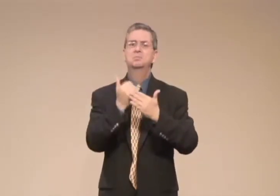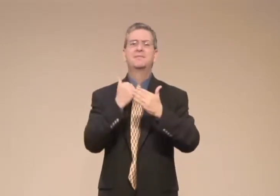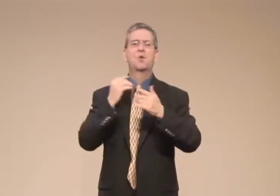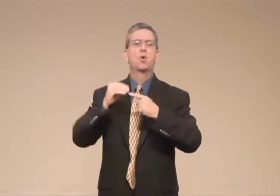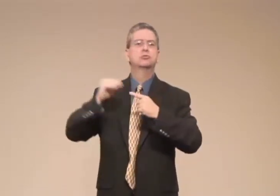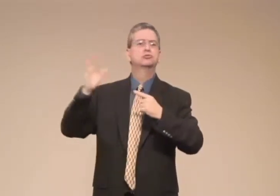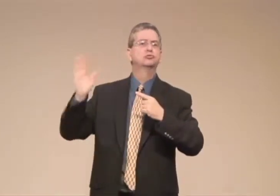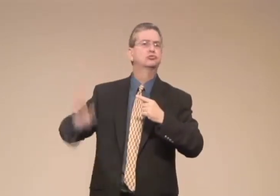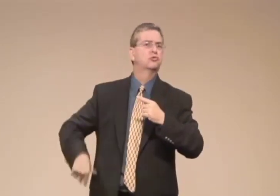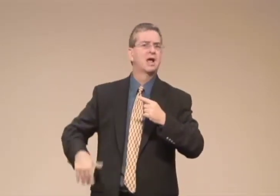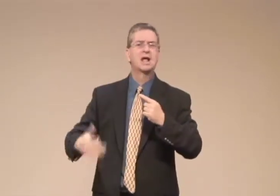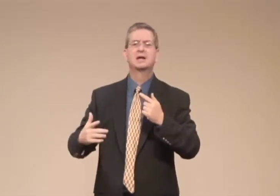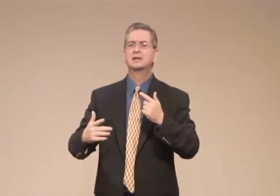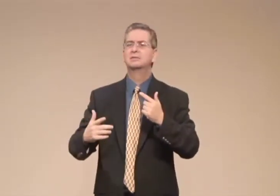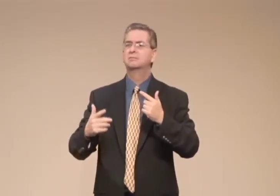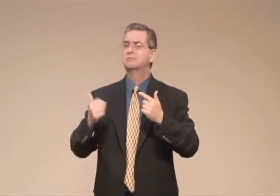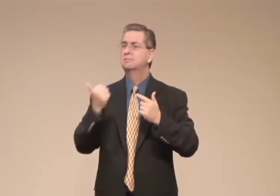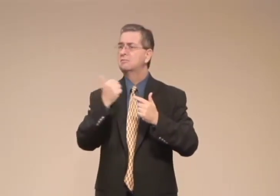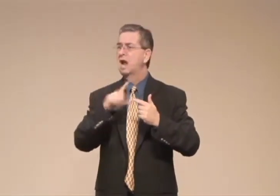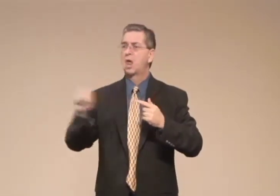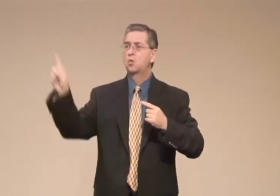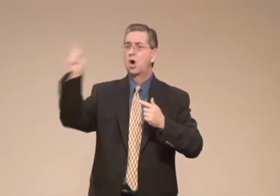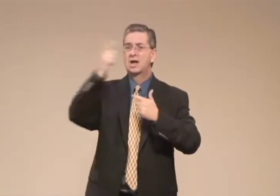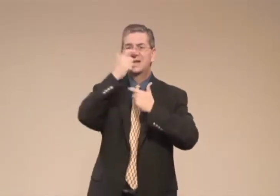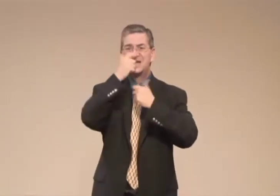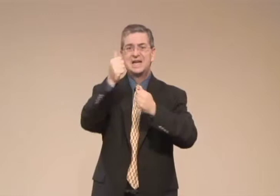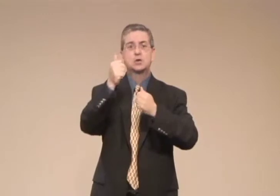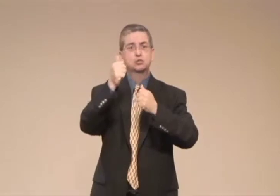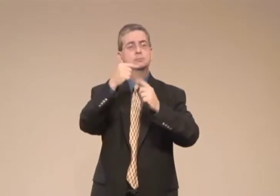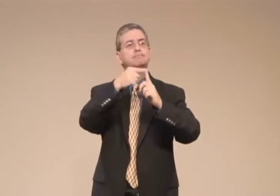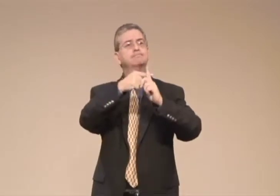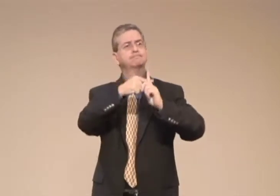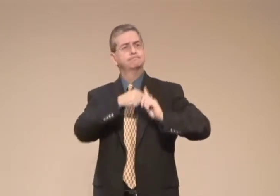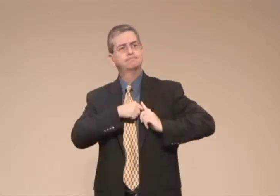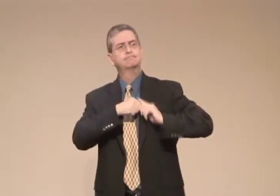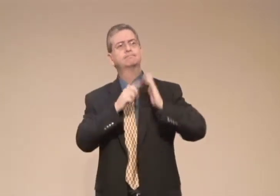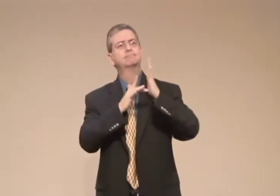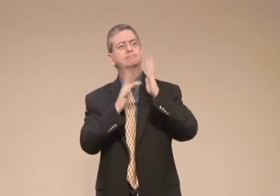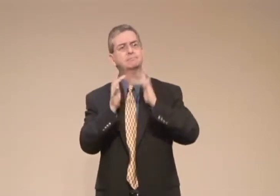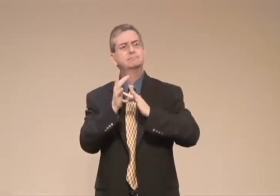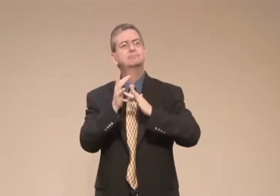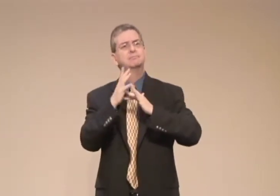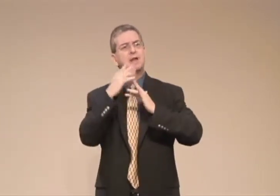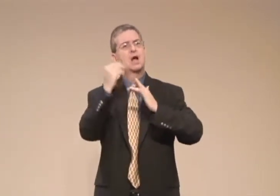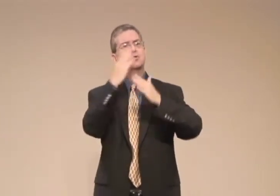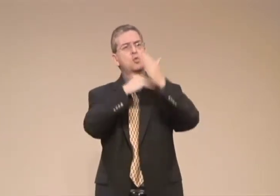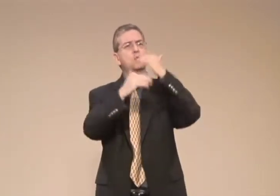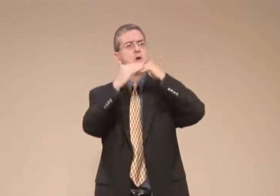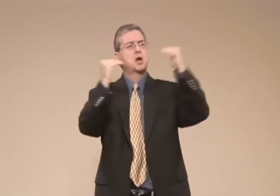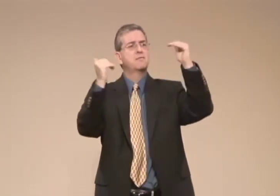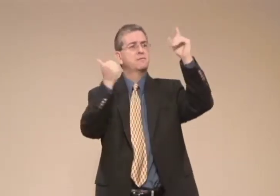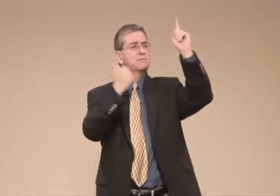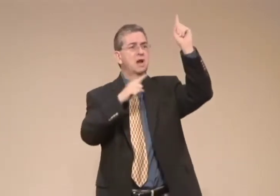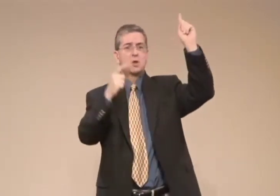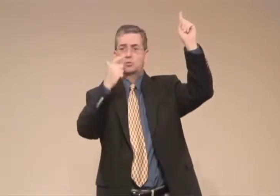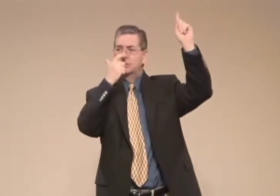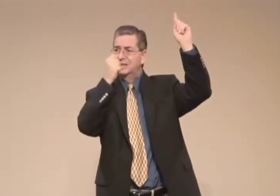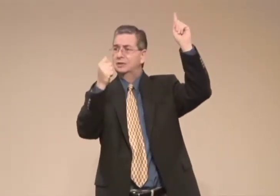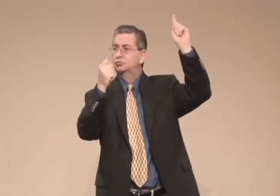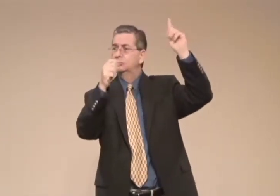now is the opportunity to be sure not to have any doubt that you have received the Lord as your Savior